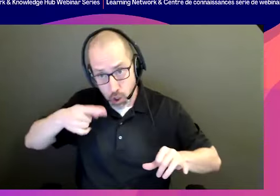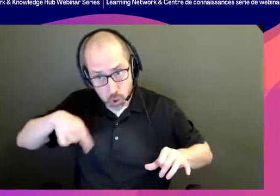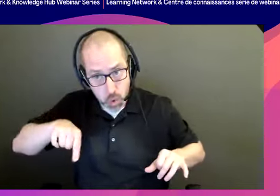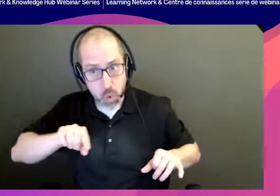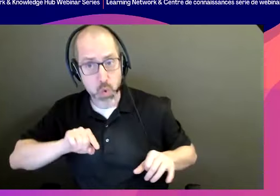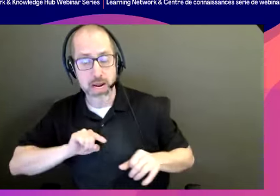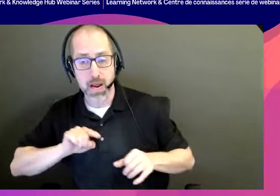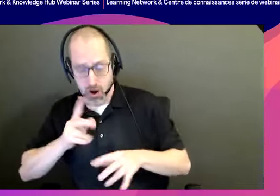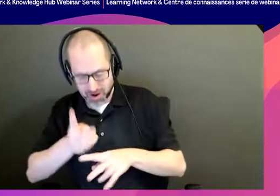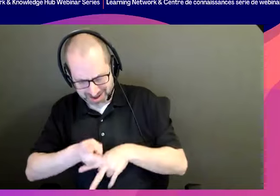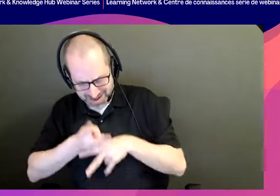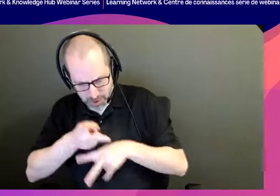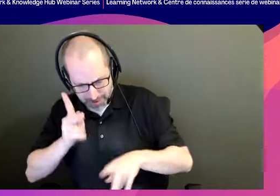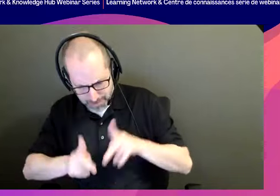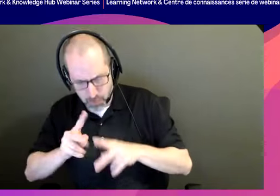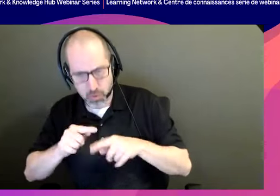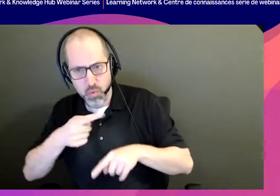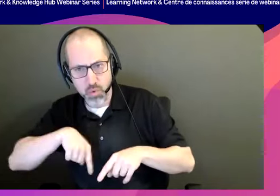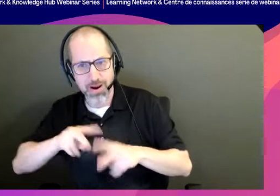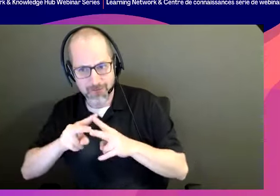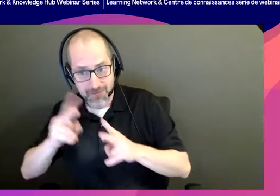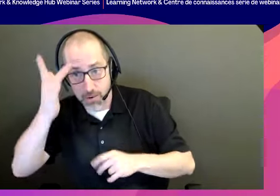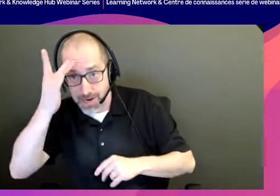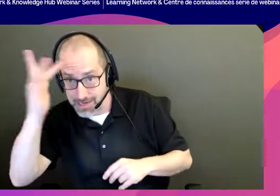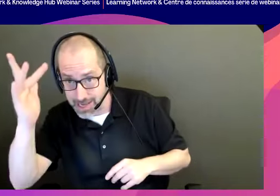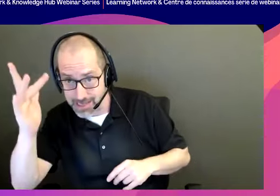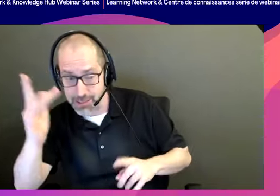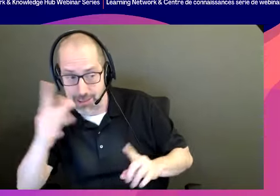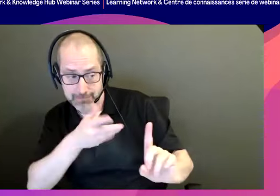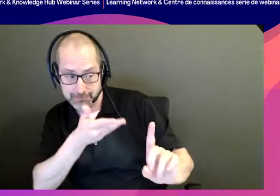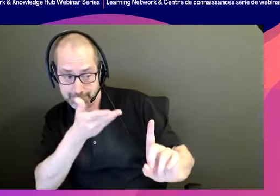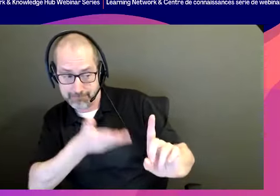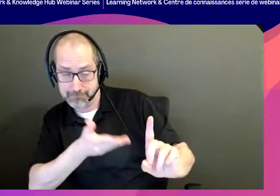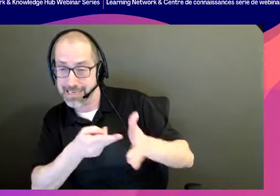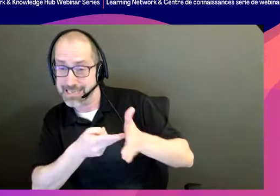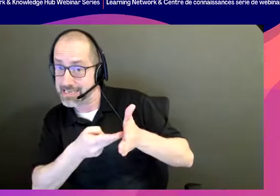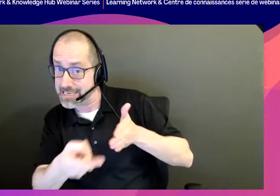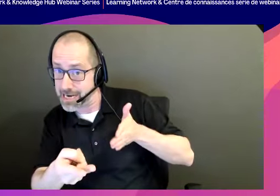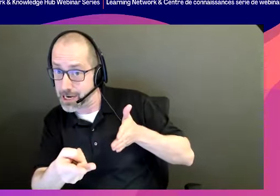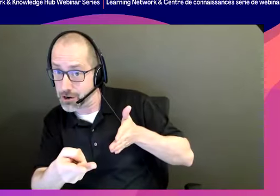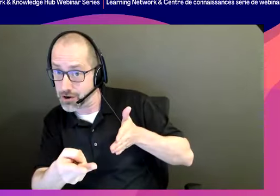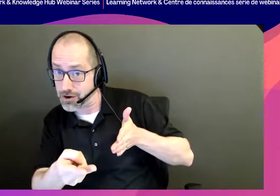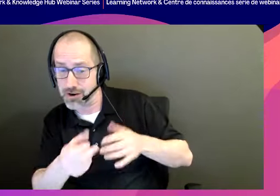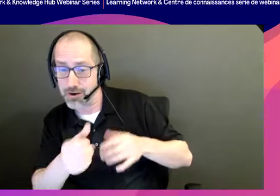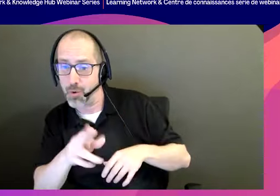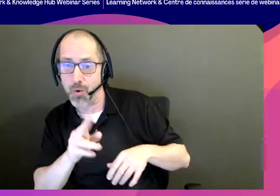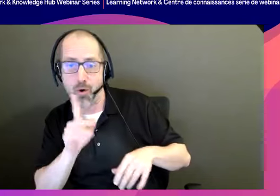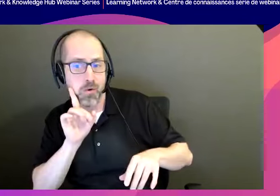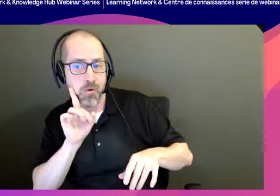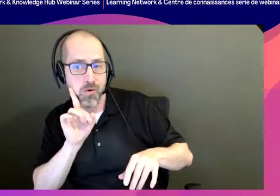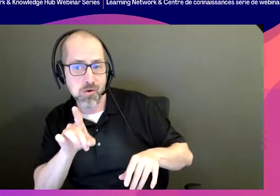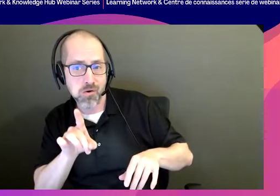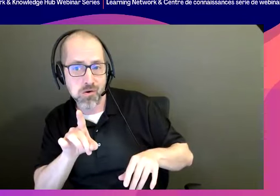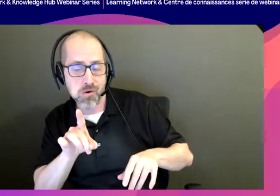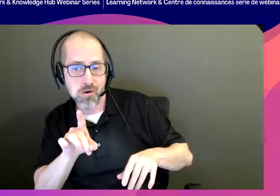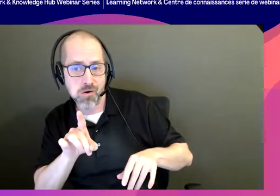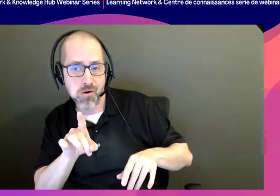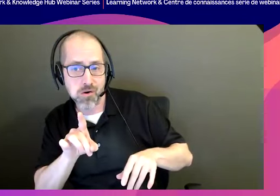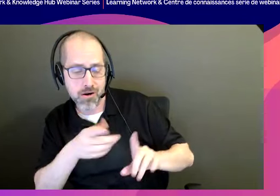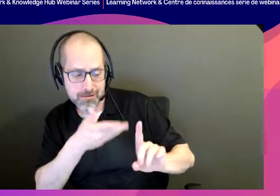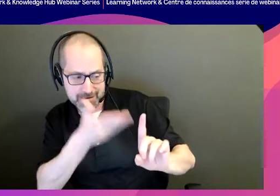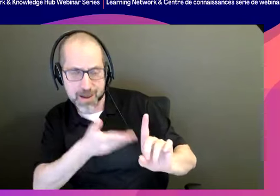know. We know when you're being sincere. We know when you're being truthful and that